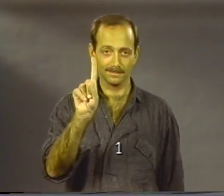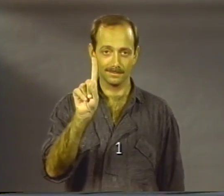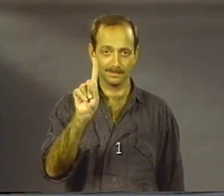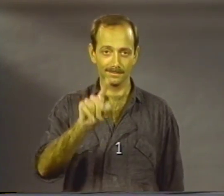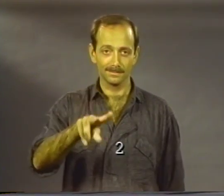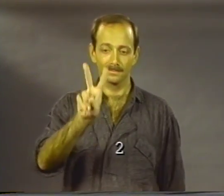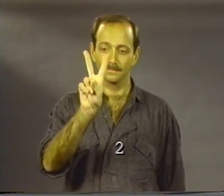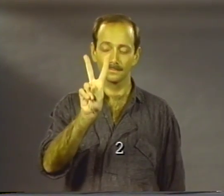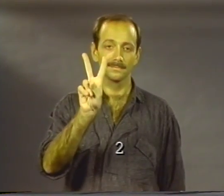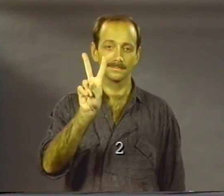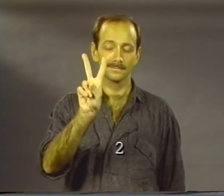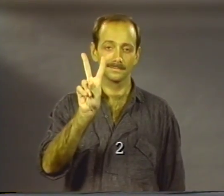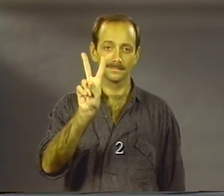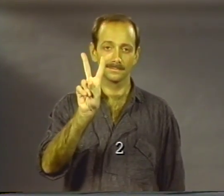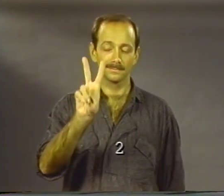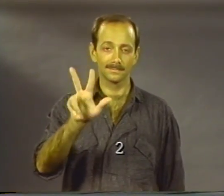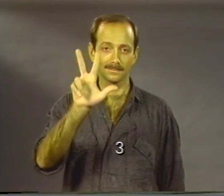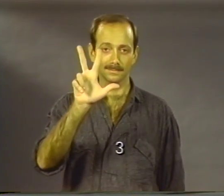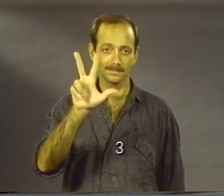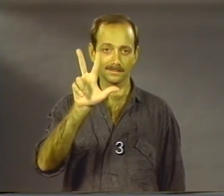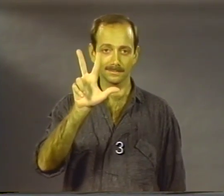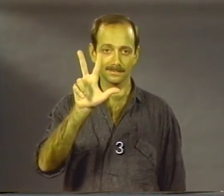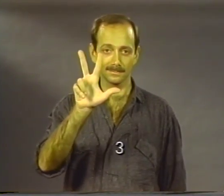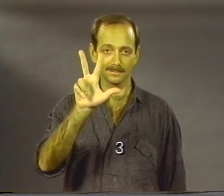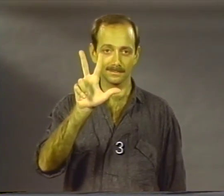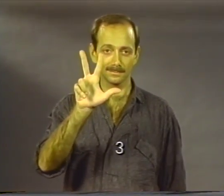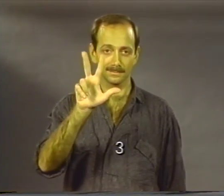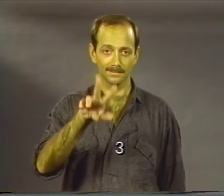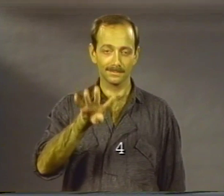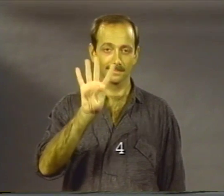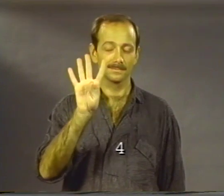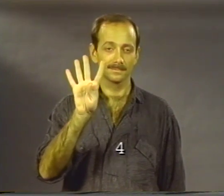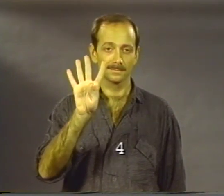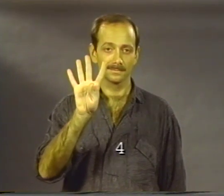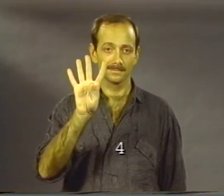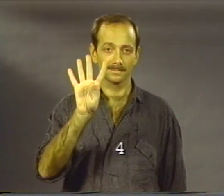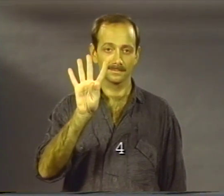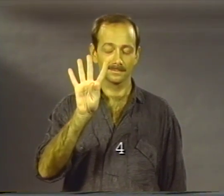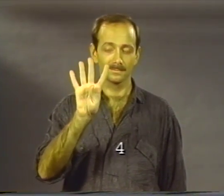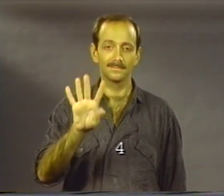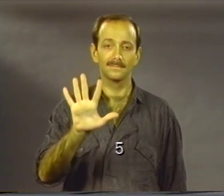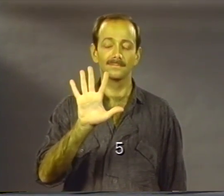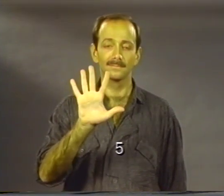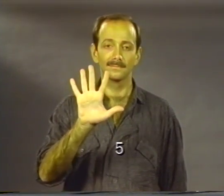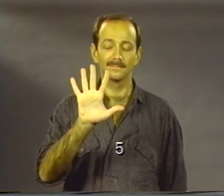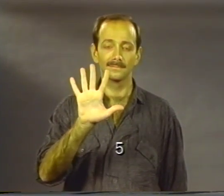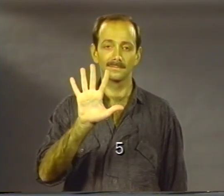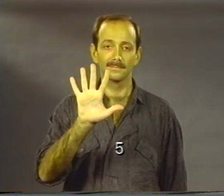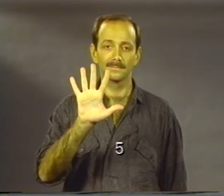2, 3, 4, 5,